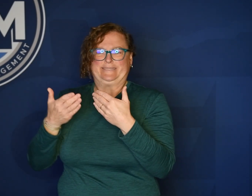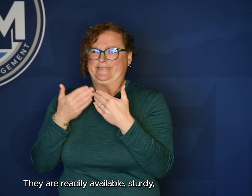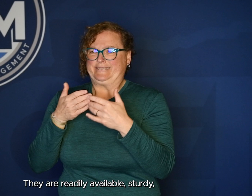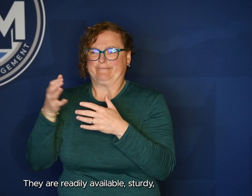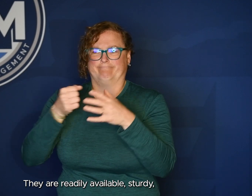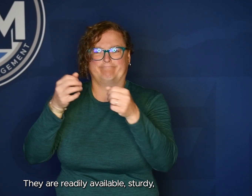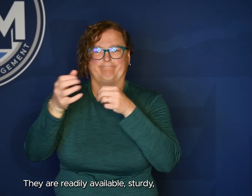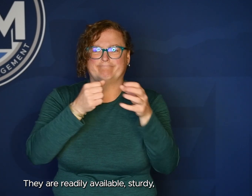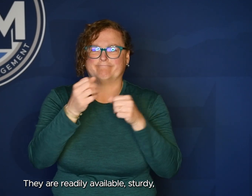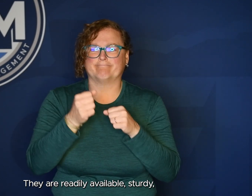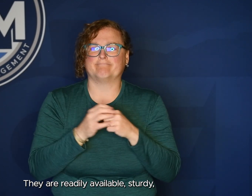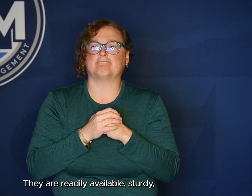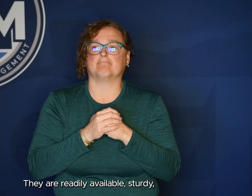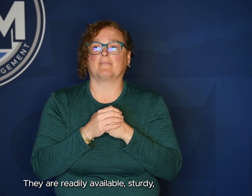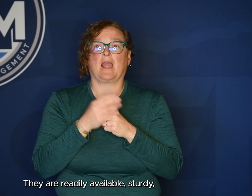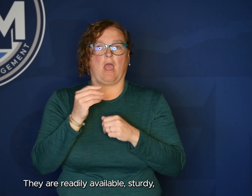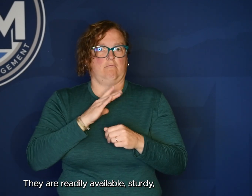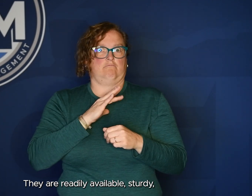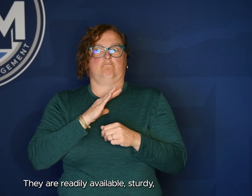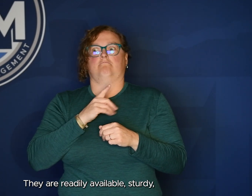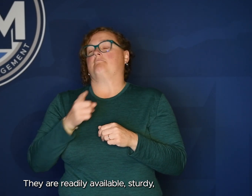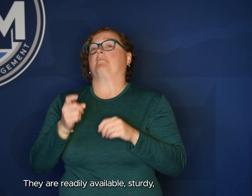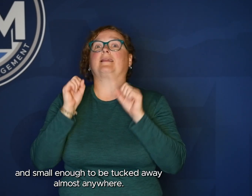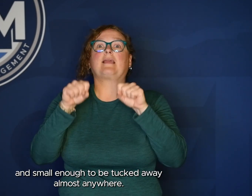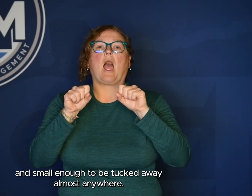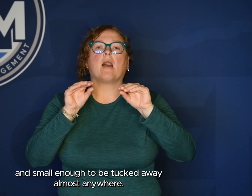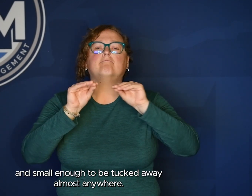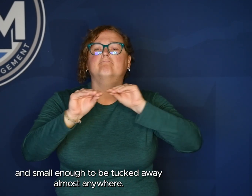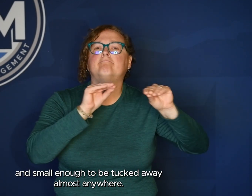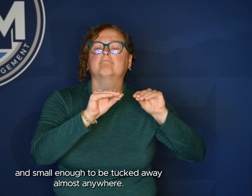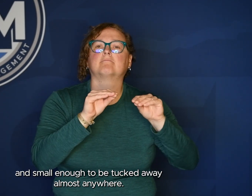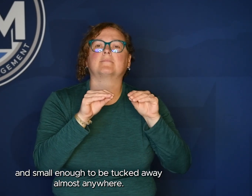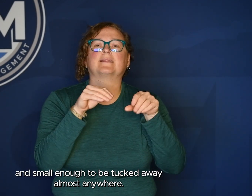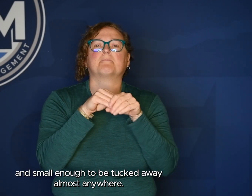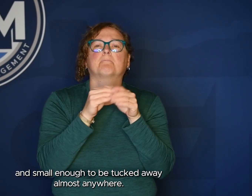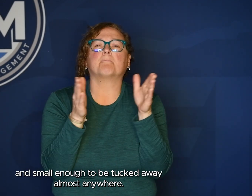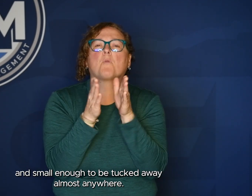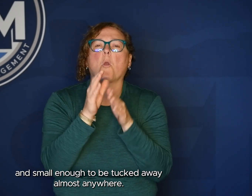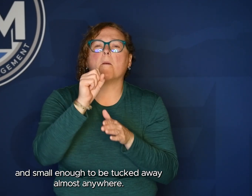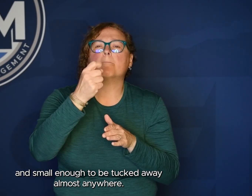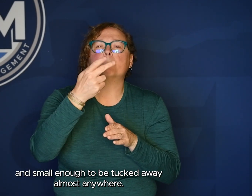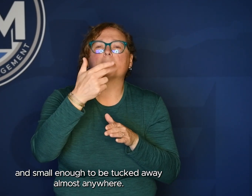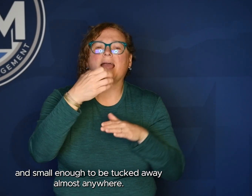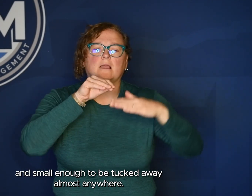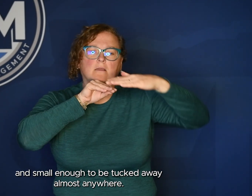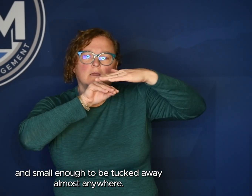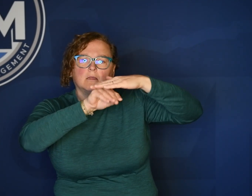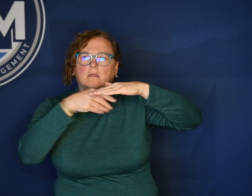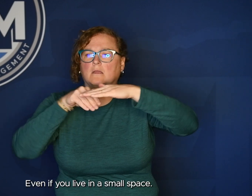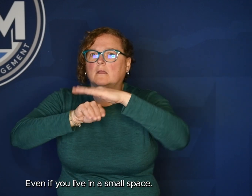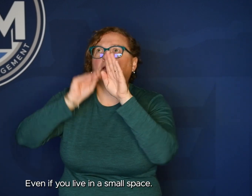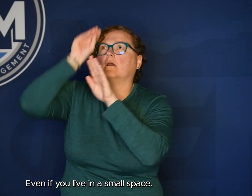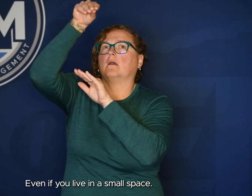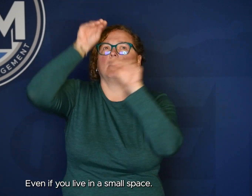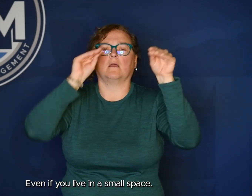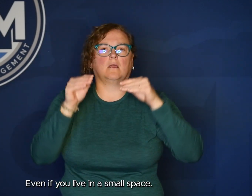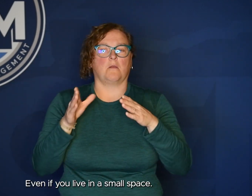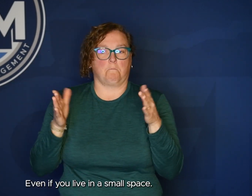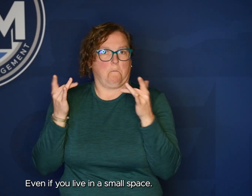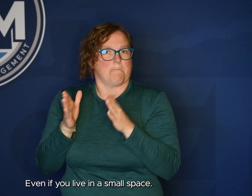They are readily available, sturdy, and small enough to be tucked away almost anywhere, even if you live in a small